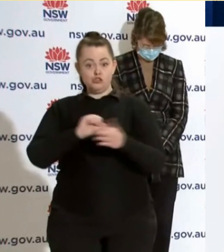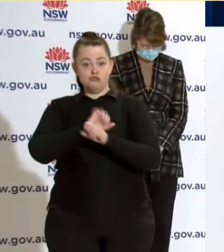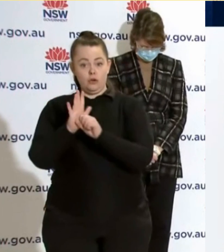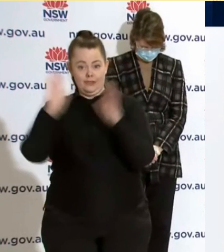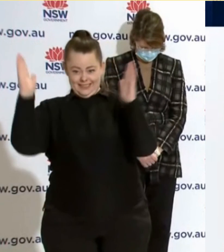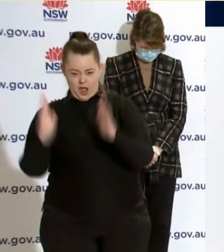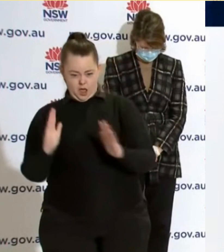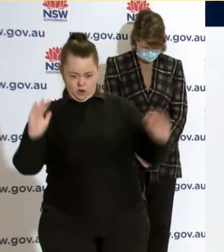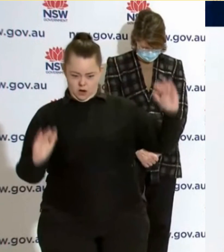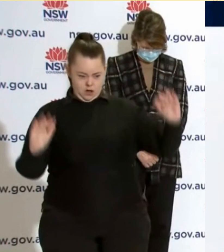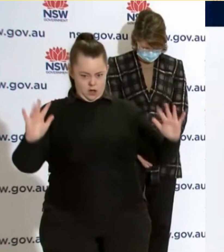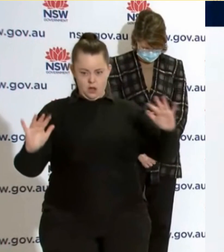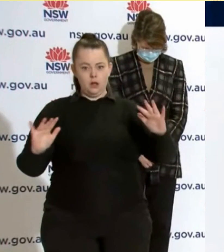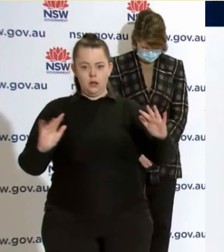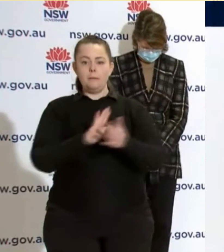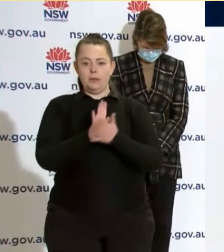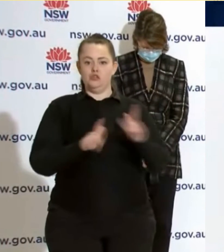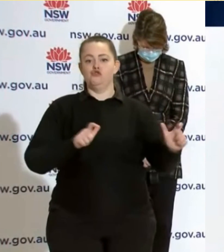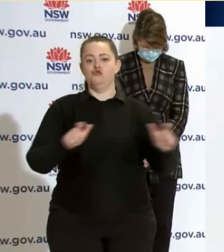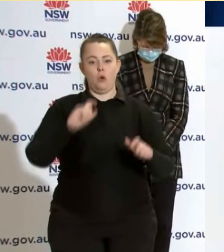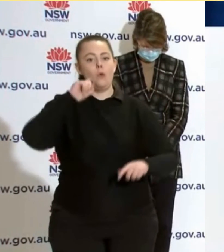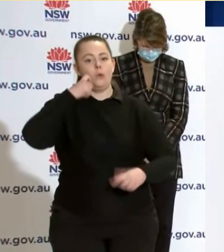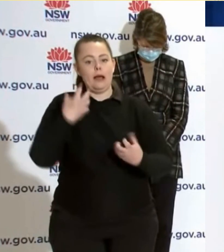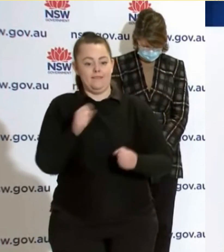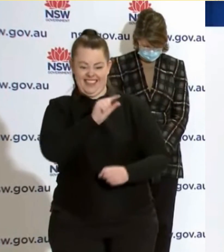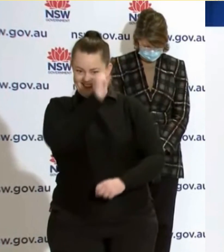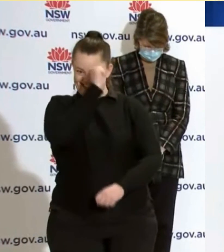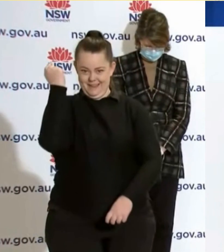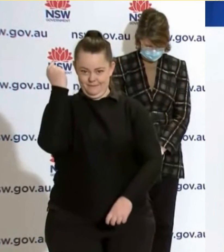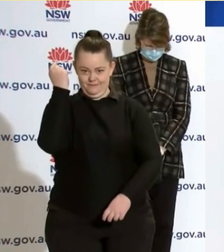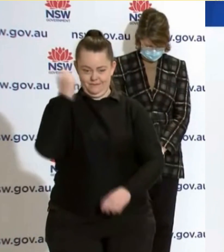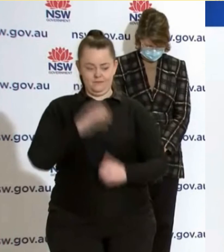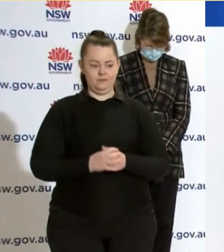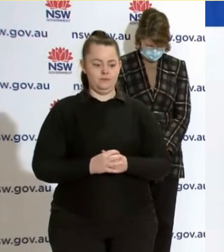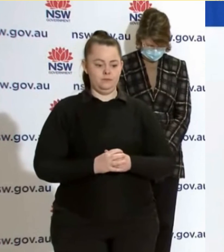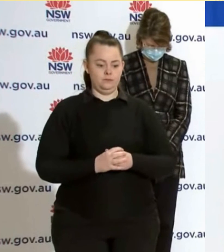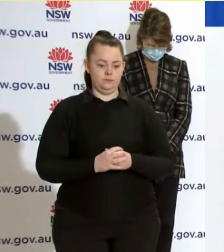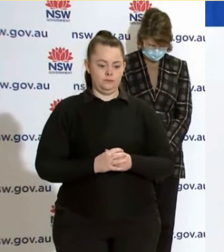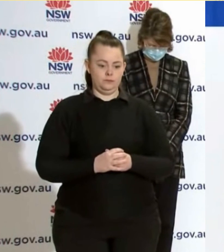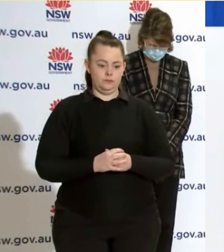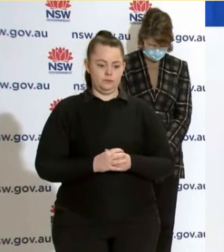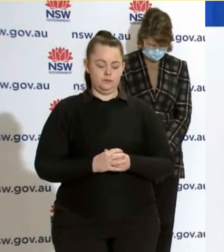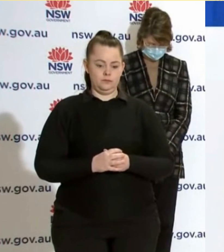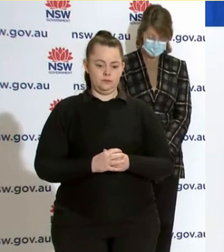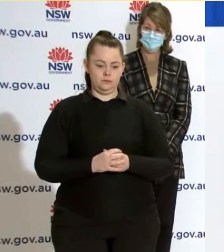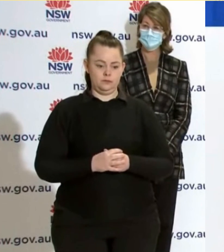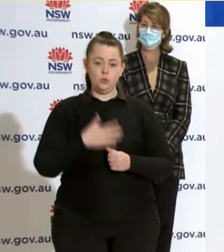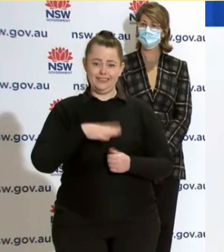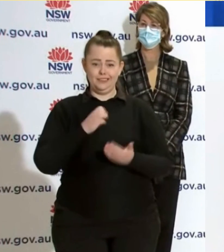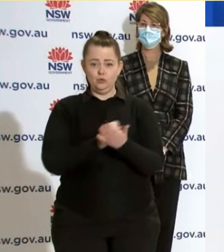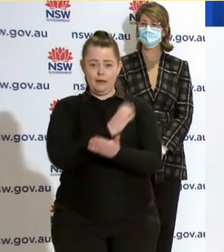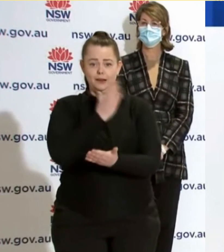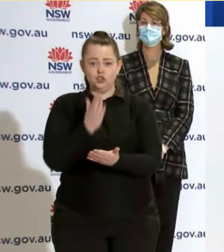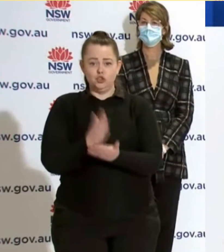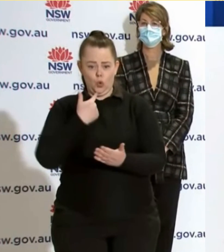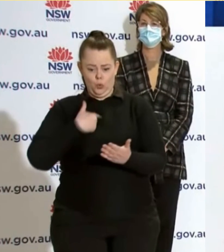very, very challenging, and we need all the tools at the moment to keep those case numbers under